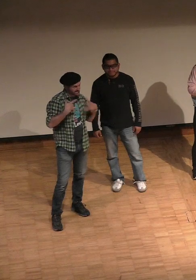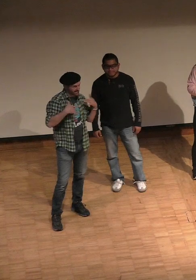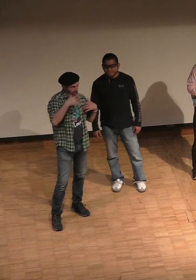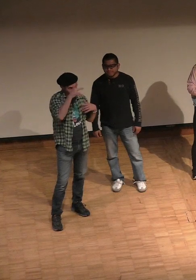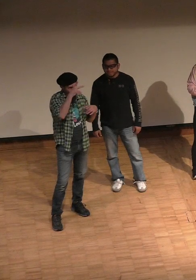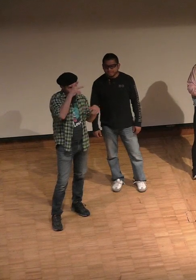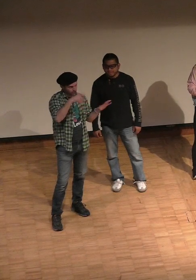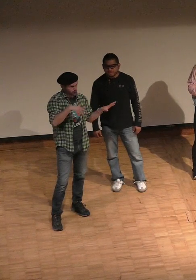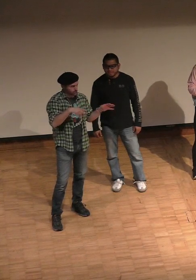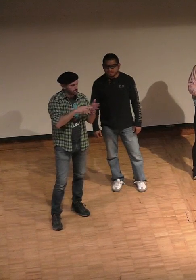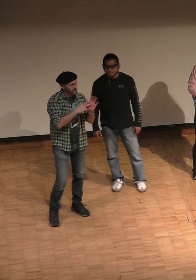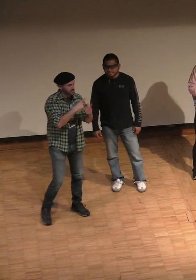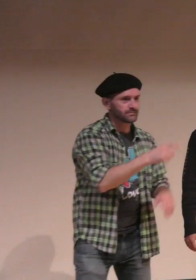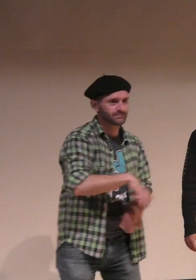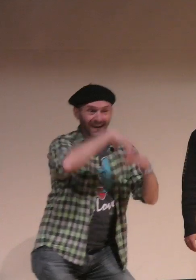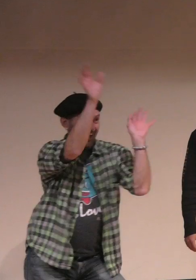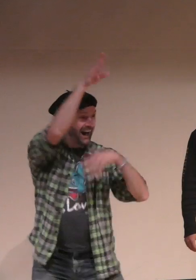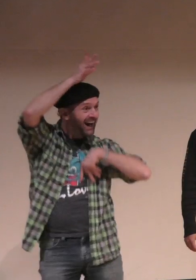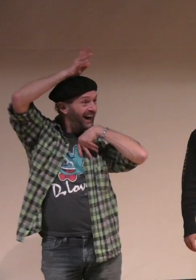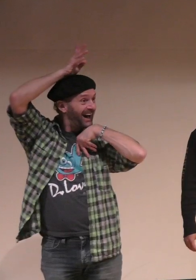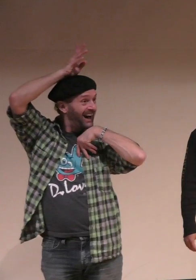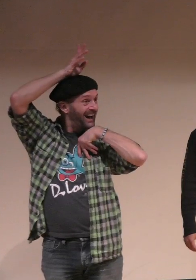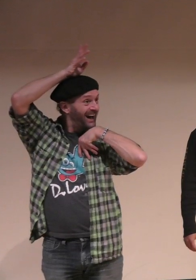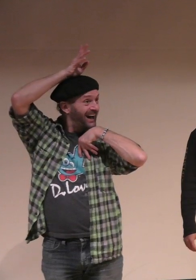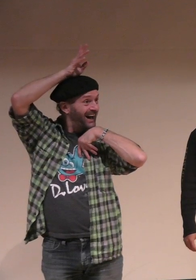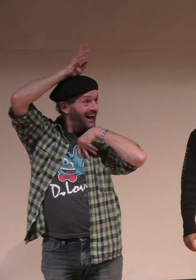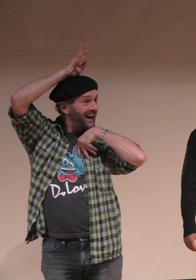pose of an excited rooster might be like that.